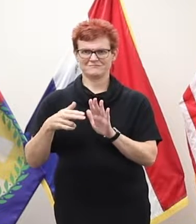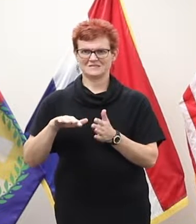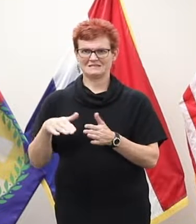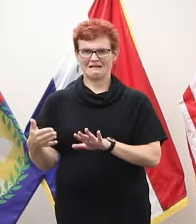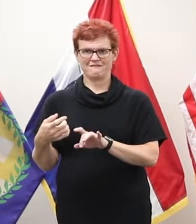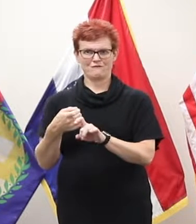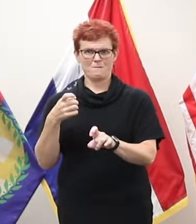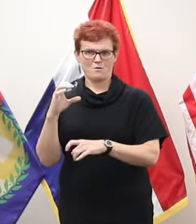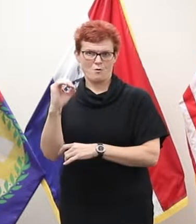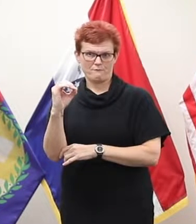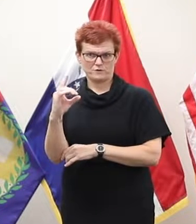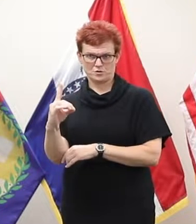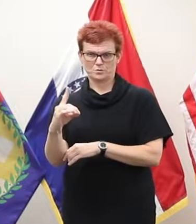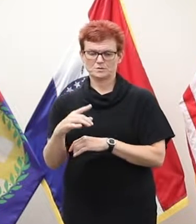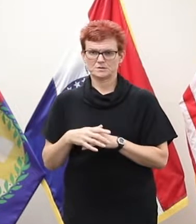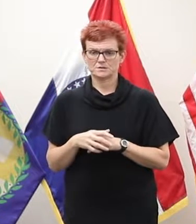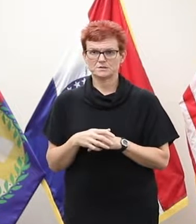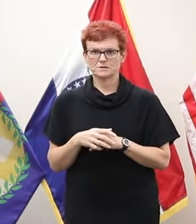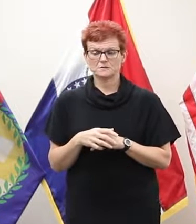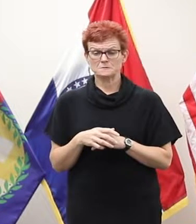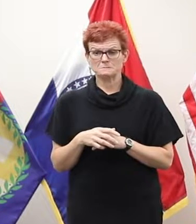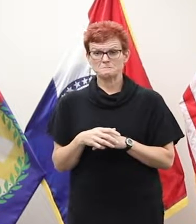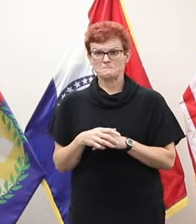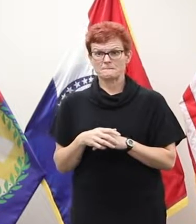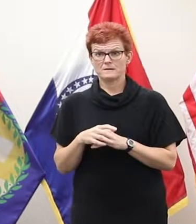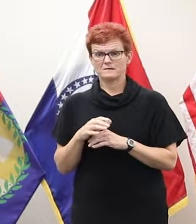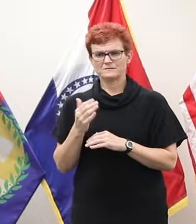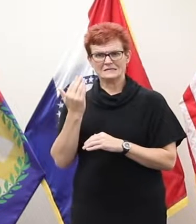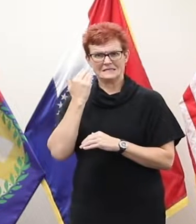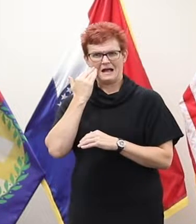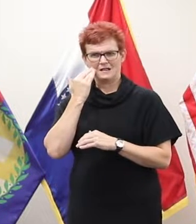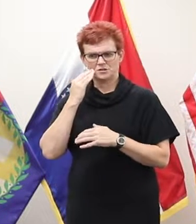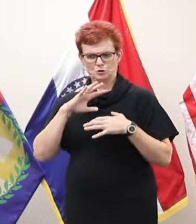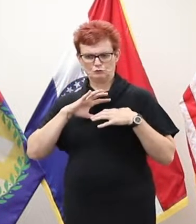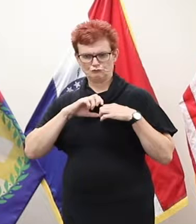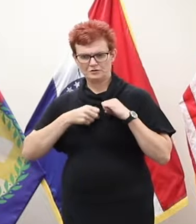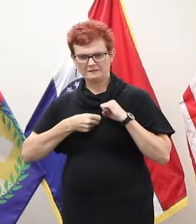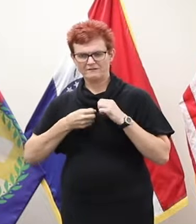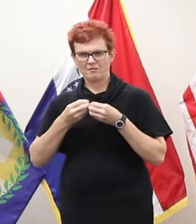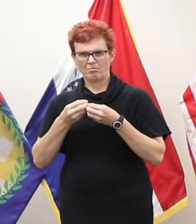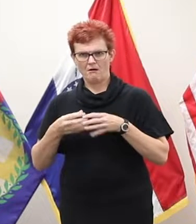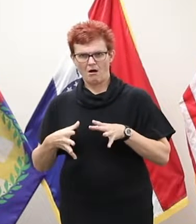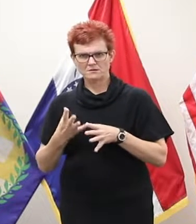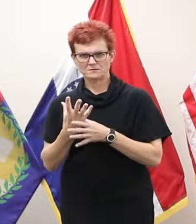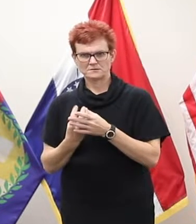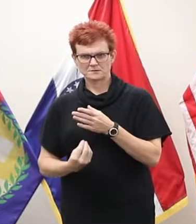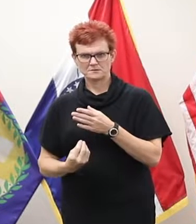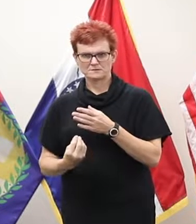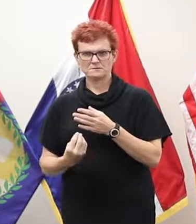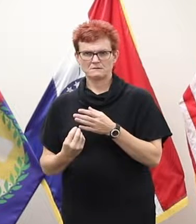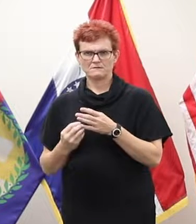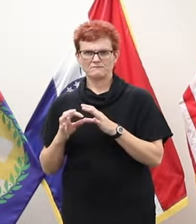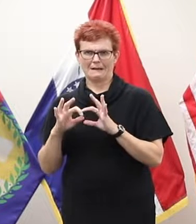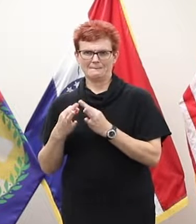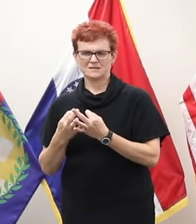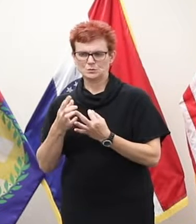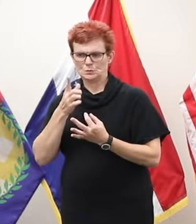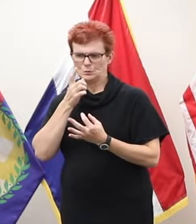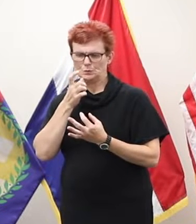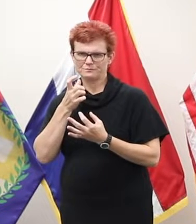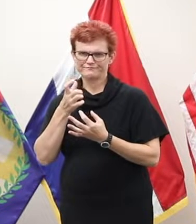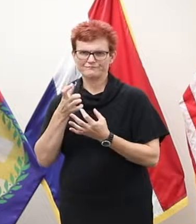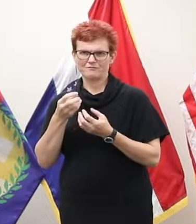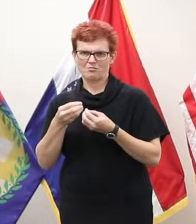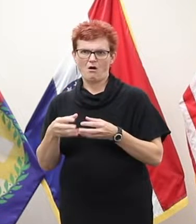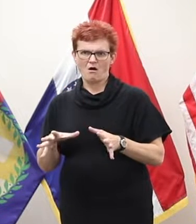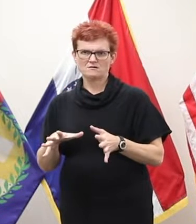overdose, and also to acknowledge the grief and the loss of a loved one from an overdose. To honor those